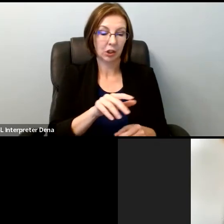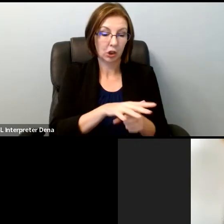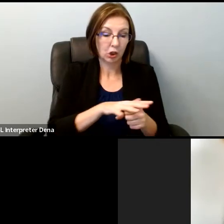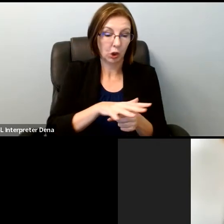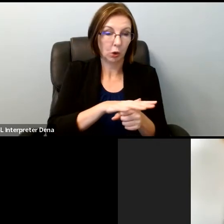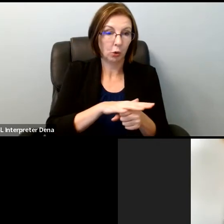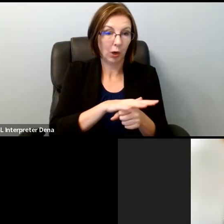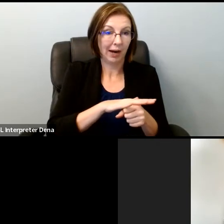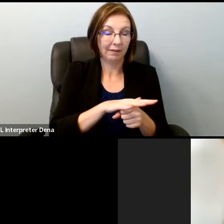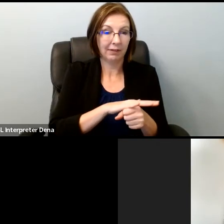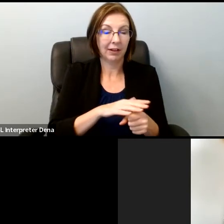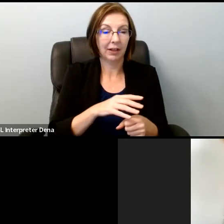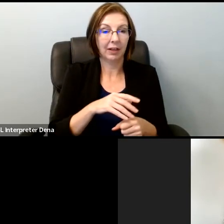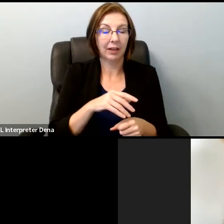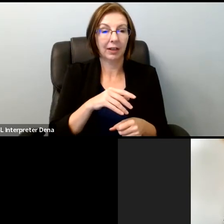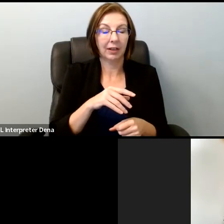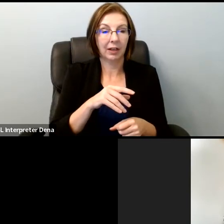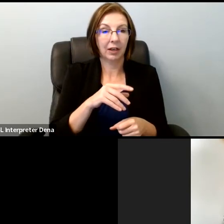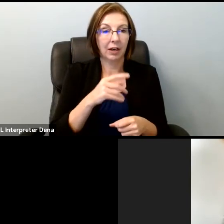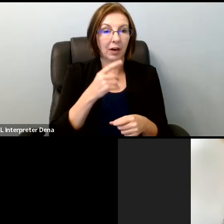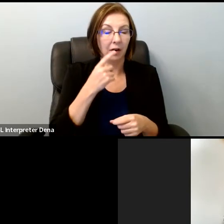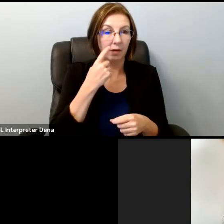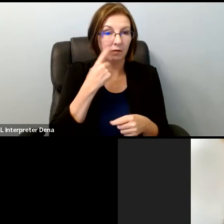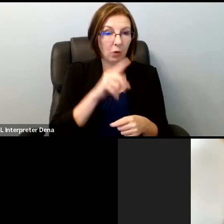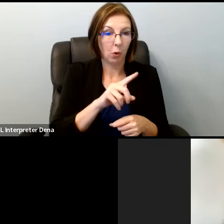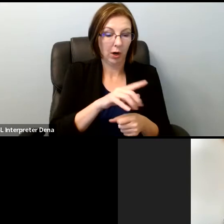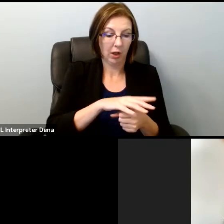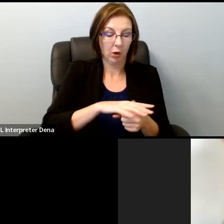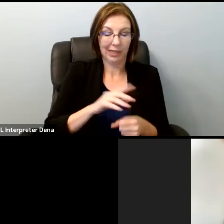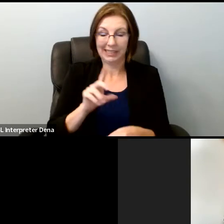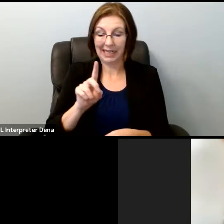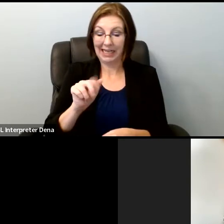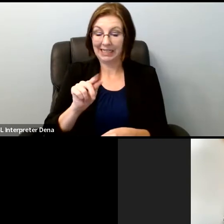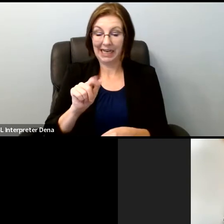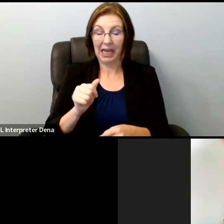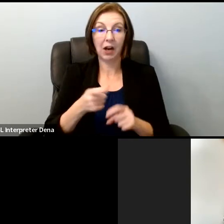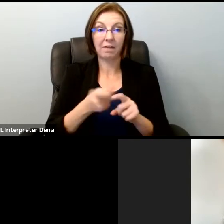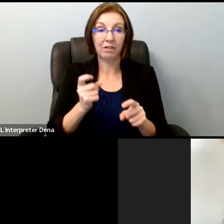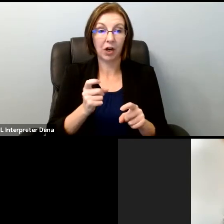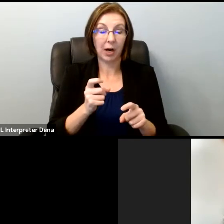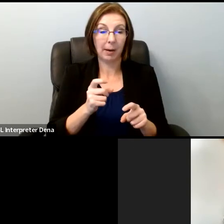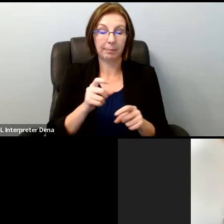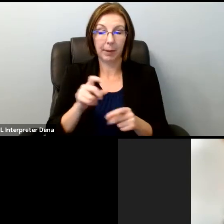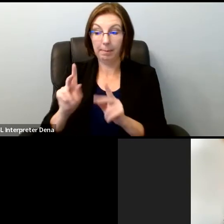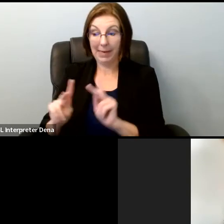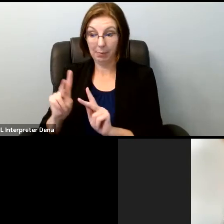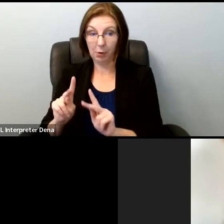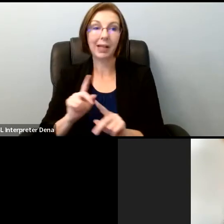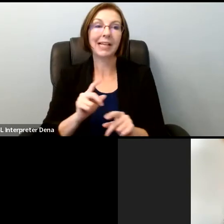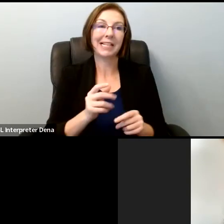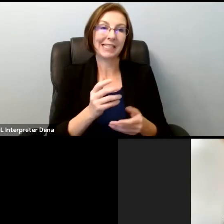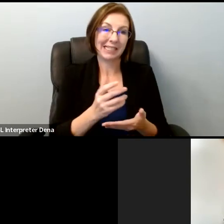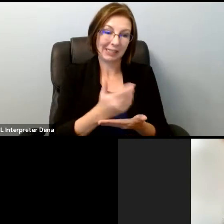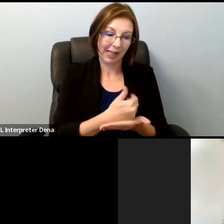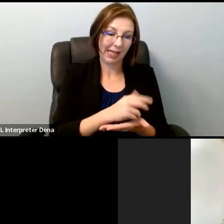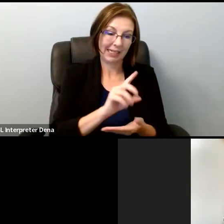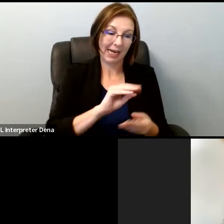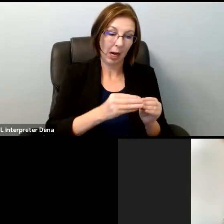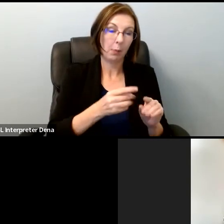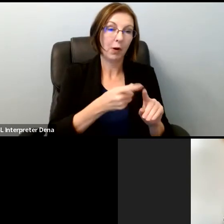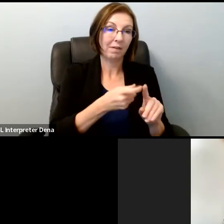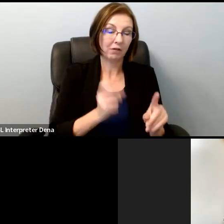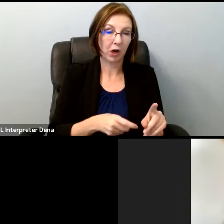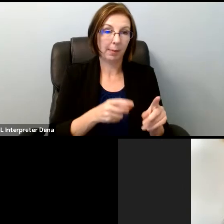not collecting data from individuals, we're collecting data from environment, systems, structures. However, we do believe